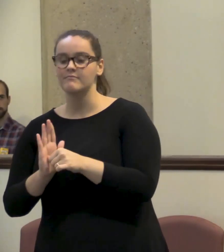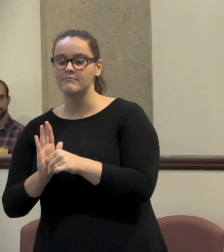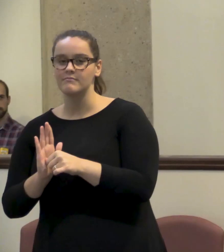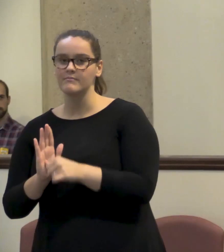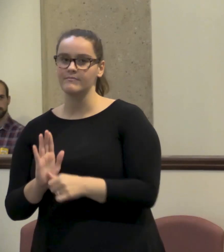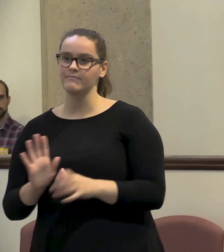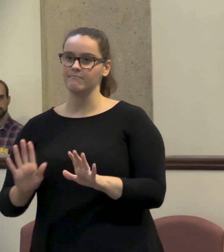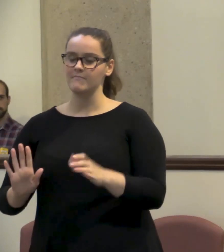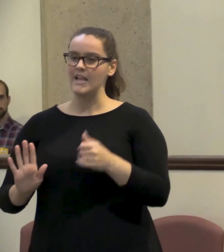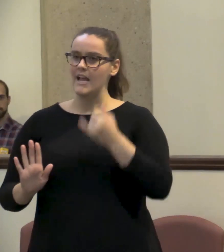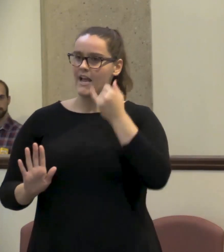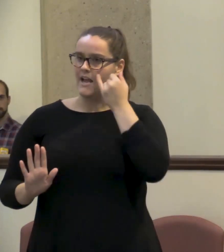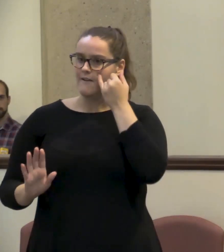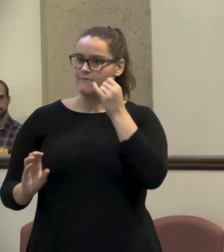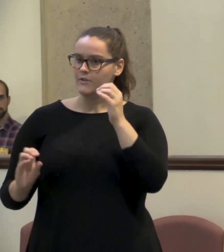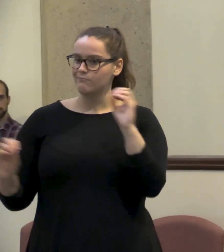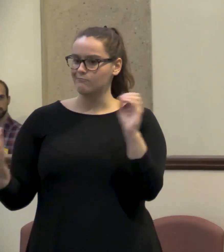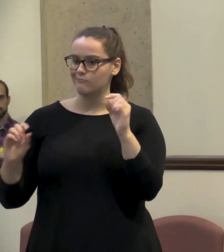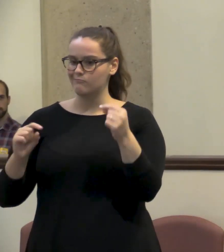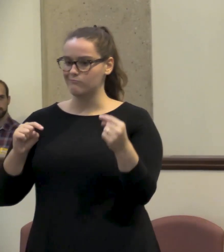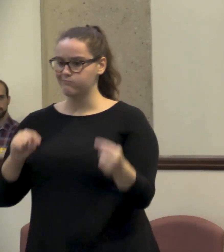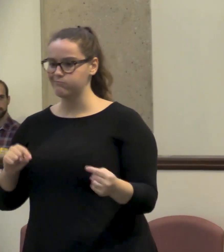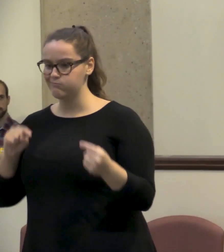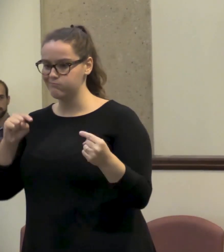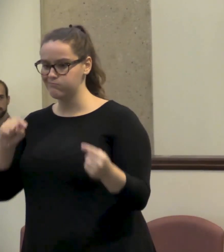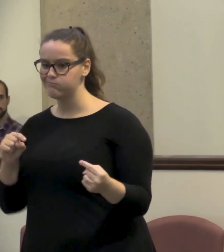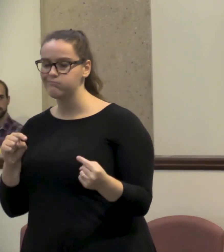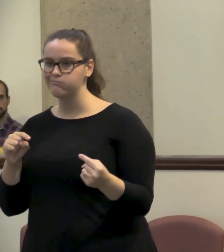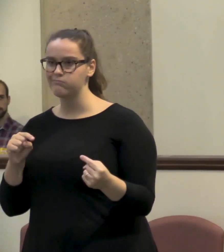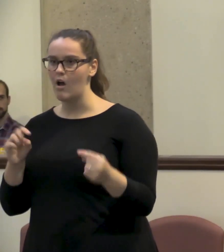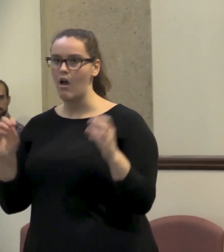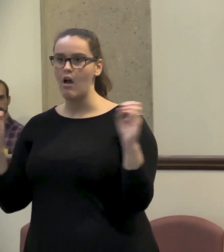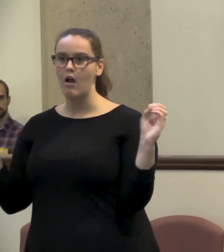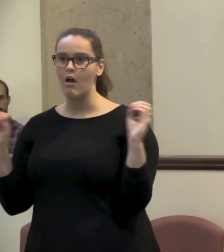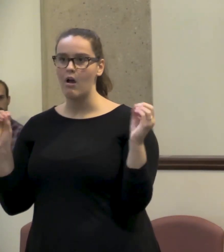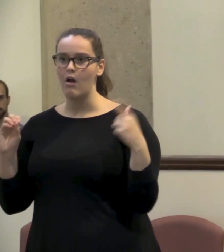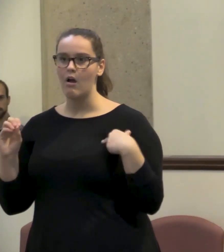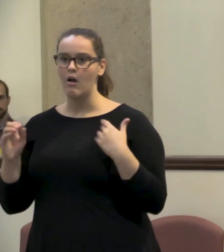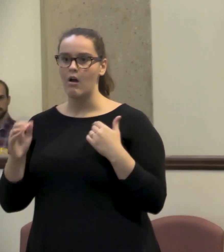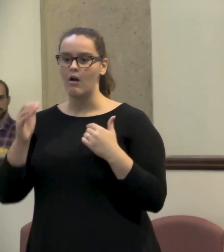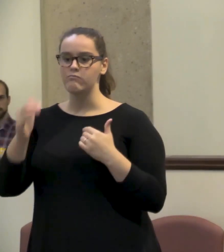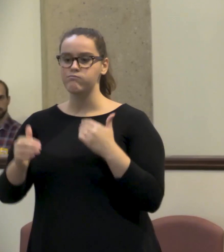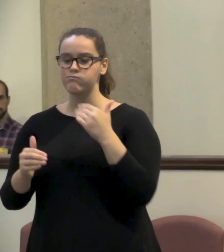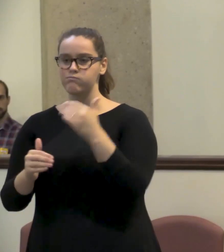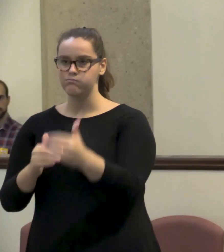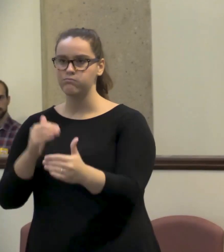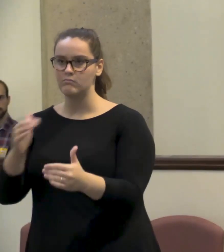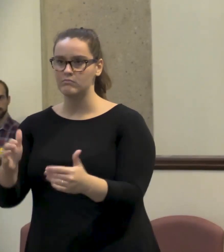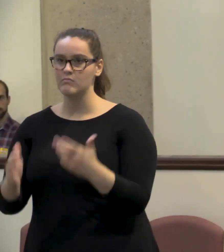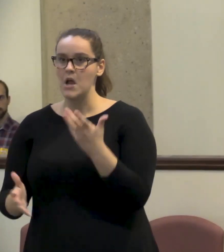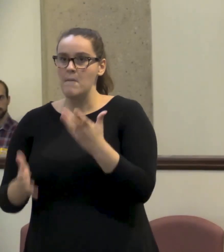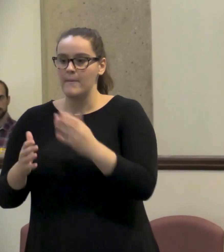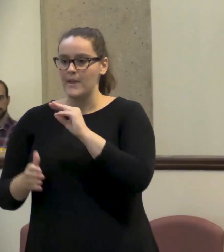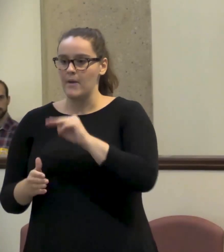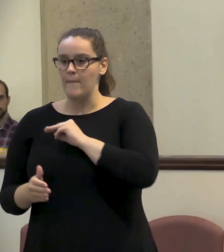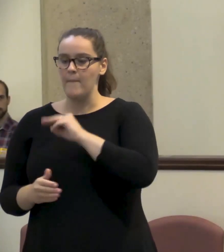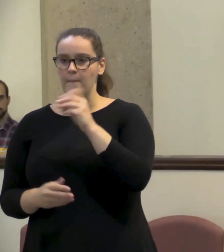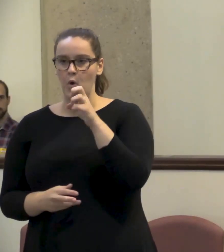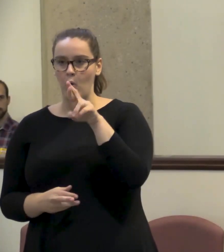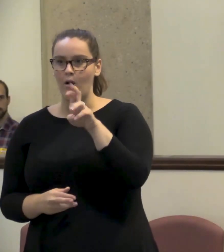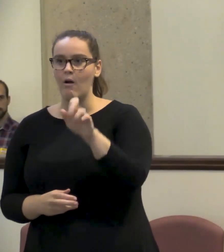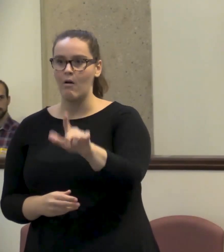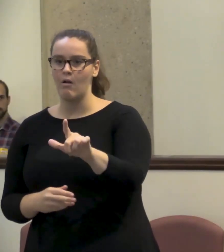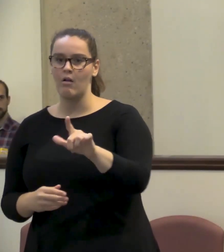he said, if there's no struggle, there's no progress. The struggle may be moral, it may be physical, it may be moral and physical, but there